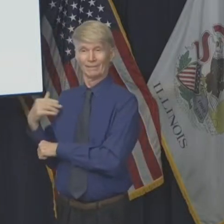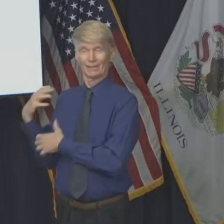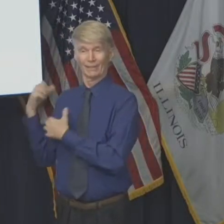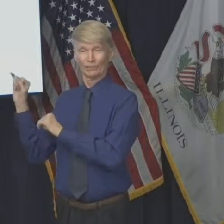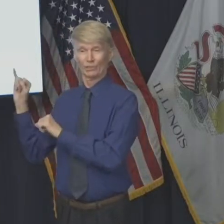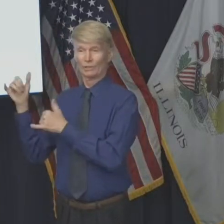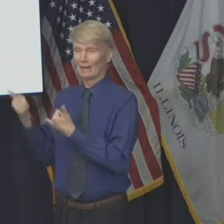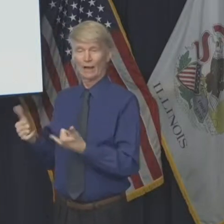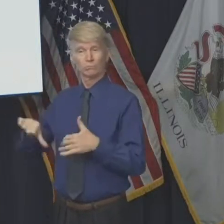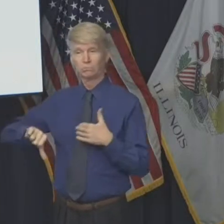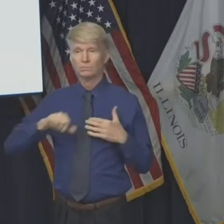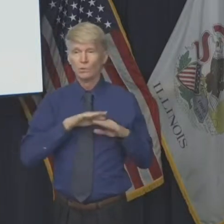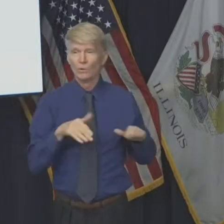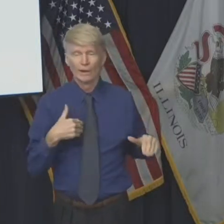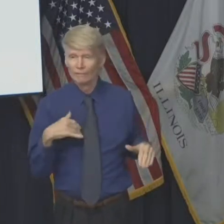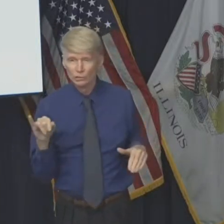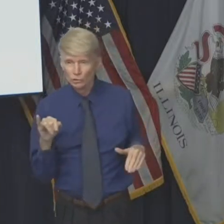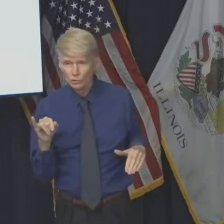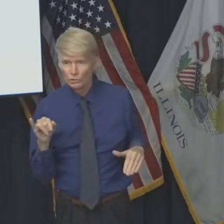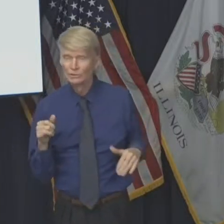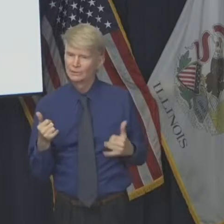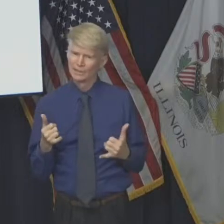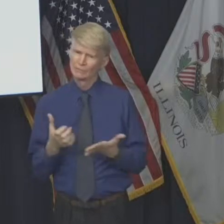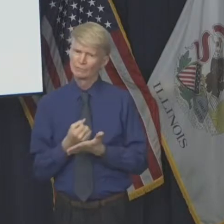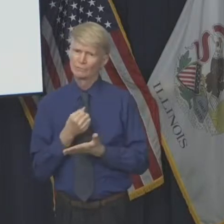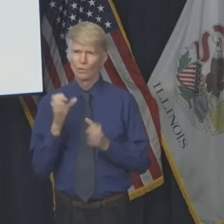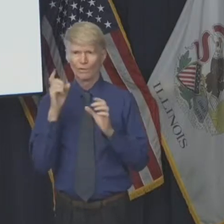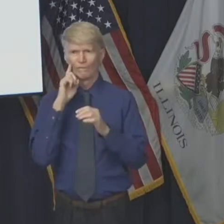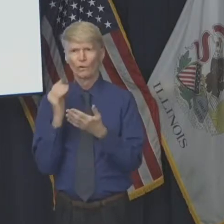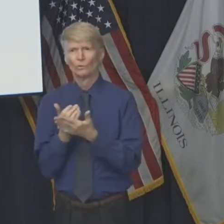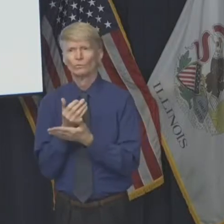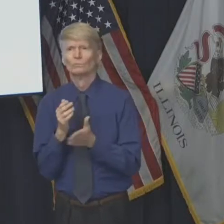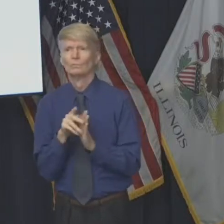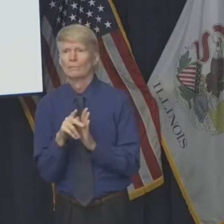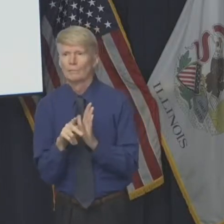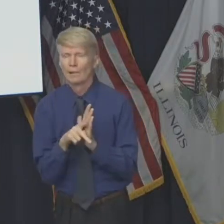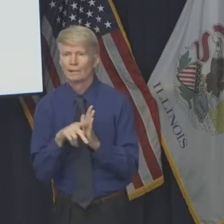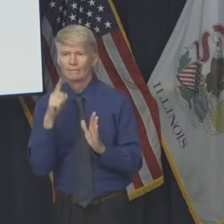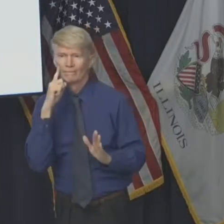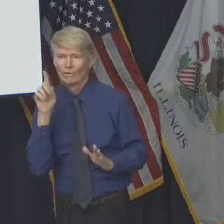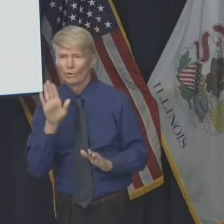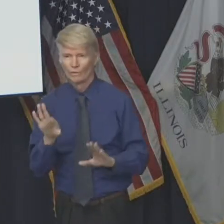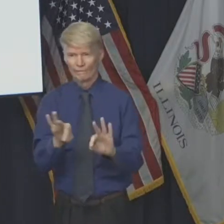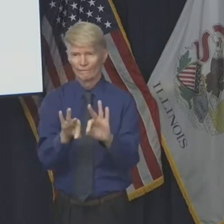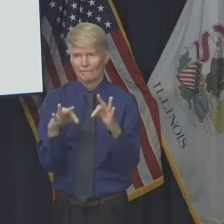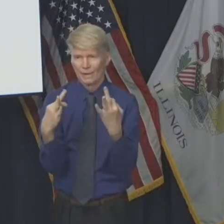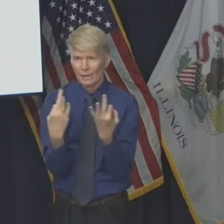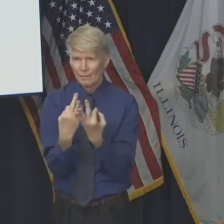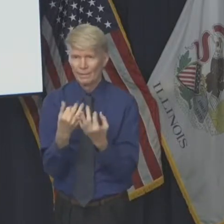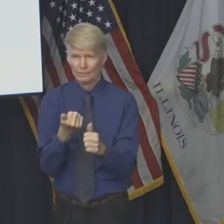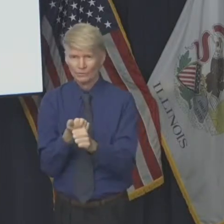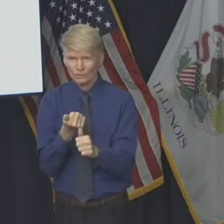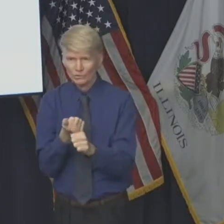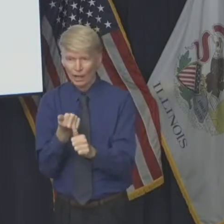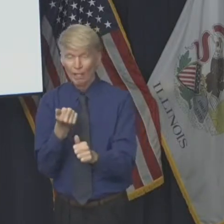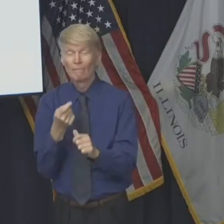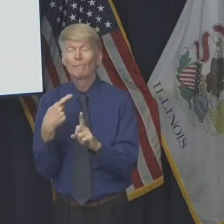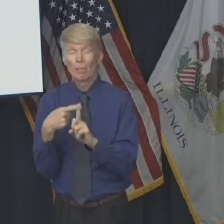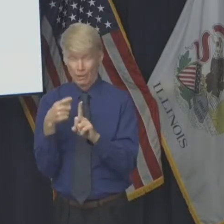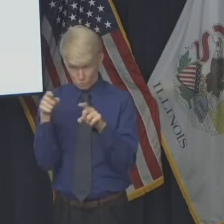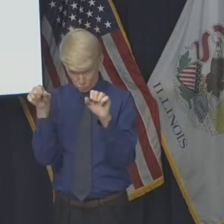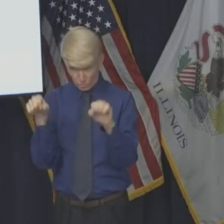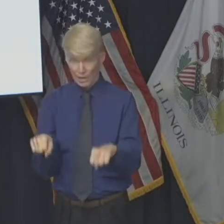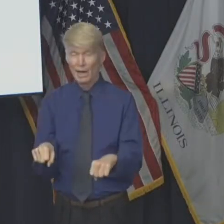no longer do, now's a great time to find a new plan for you and your family. Also, you can always access